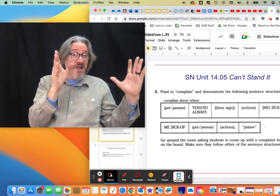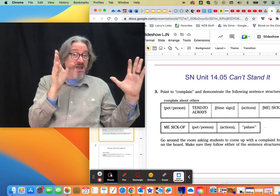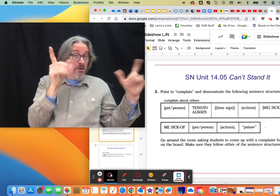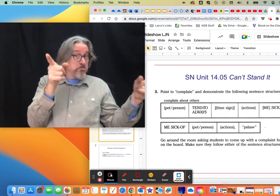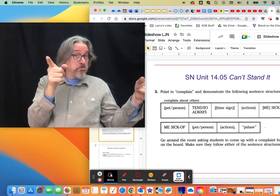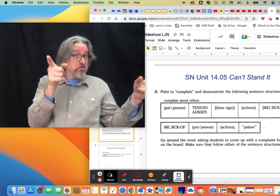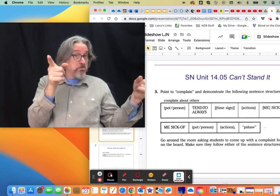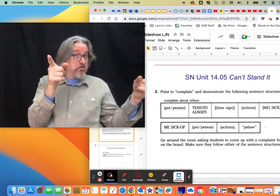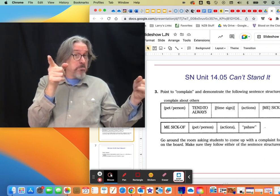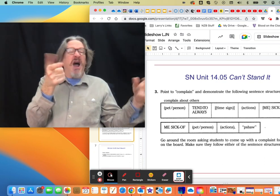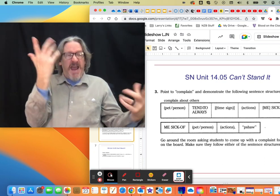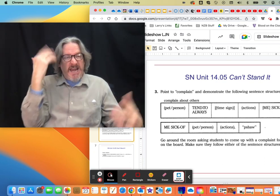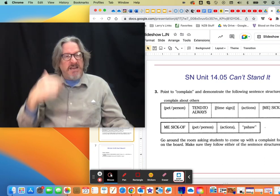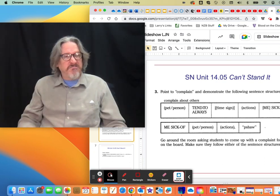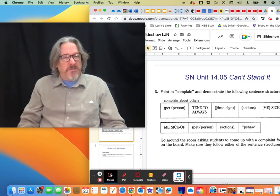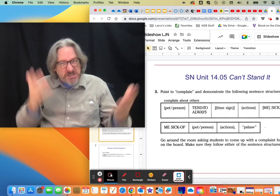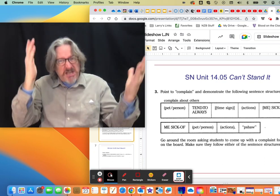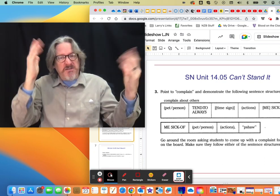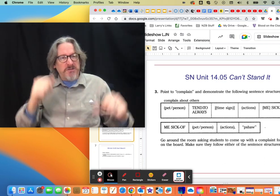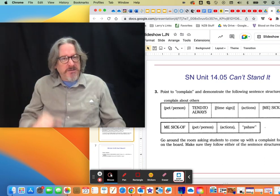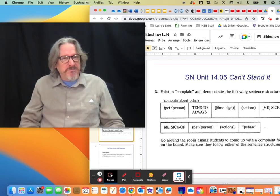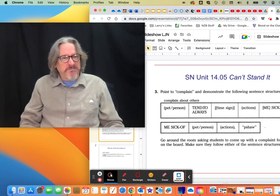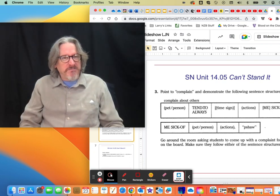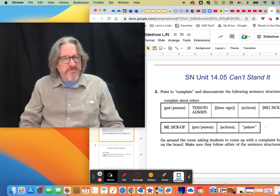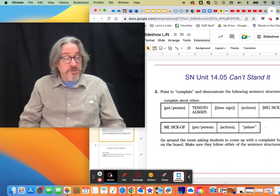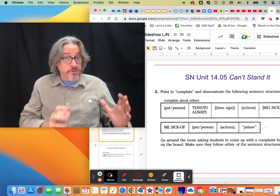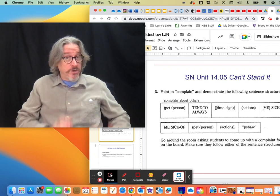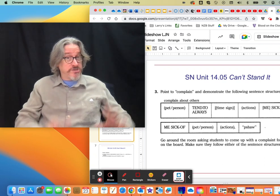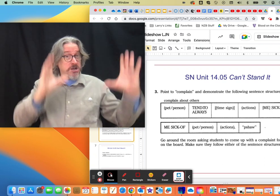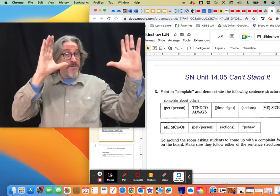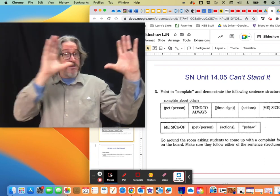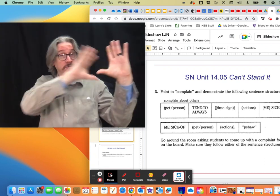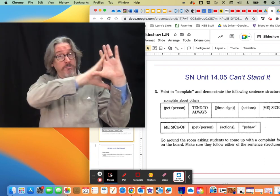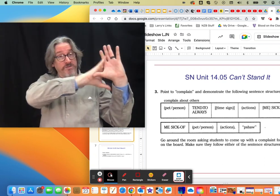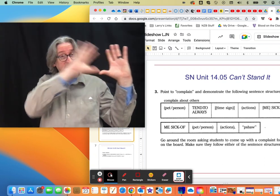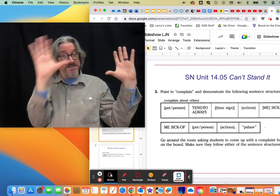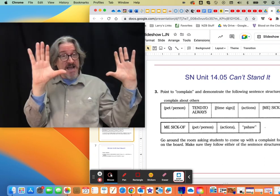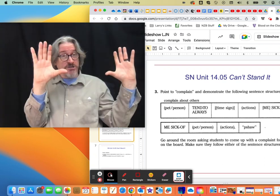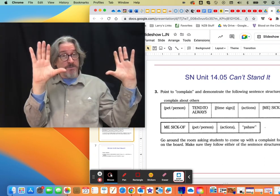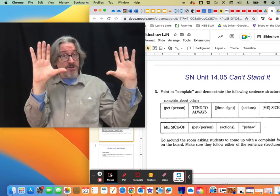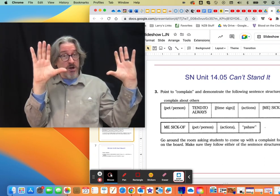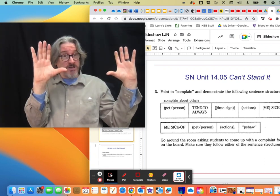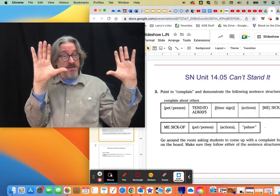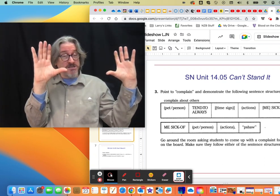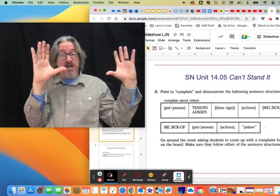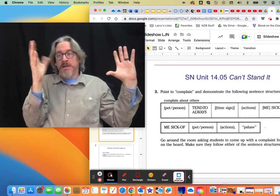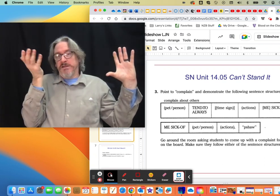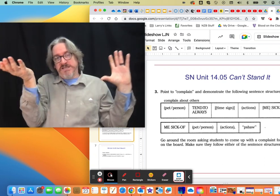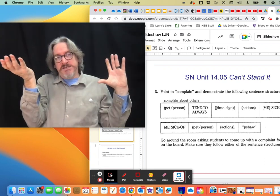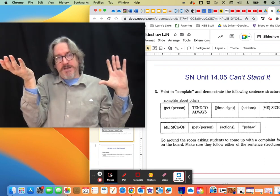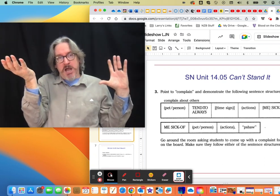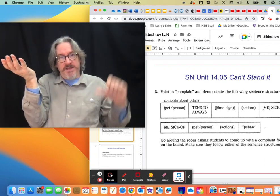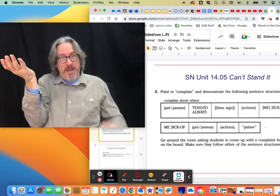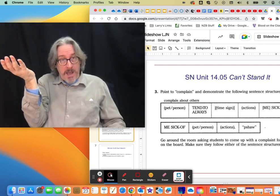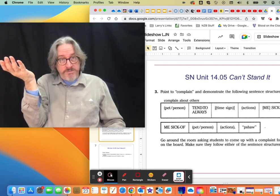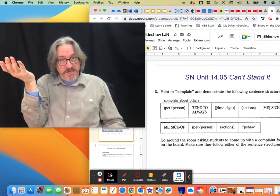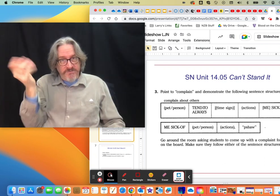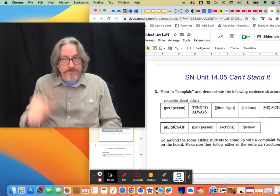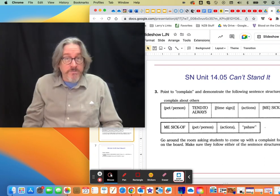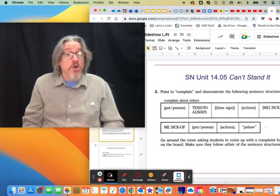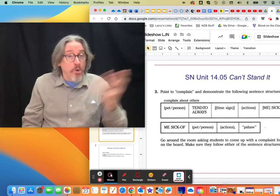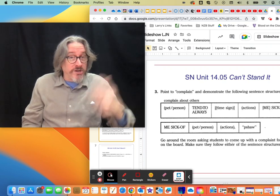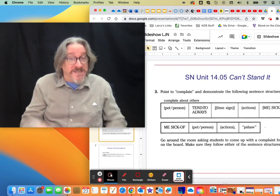7 o'clock, I hate it. I'm sick of it, right? So here's the comment. This is the action my dog does. This is my comment. I'm